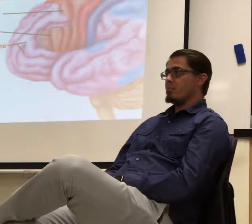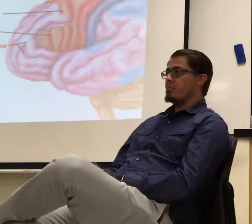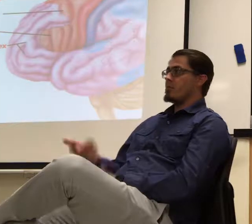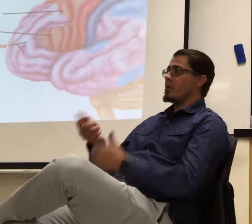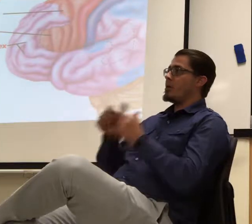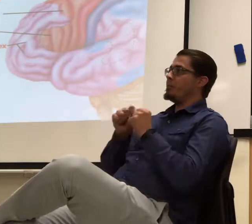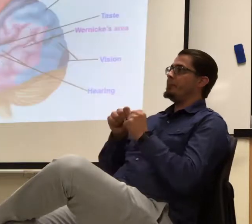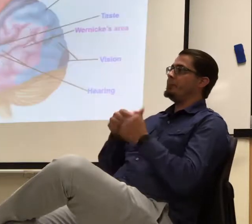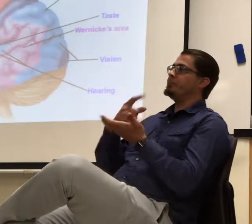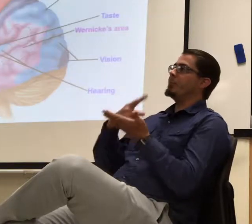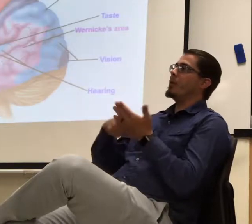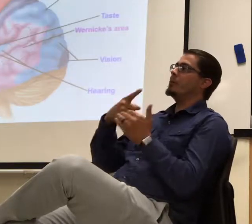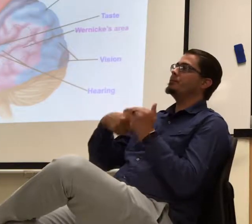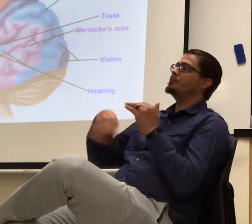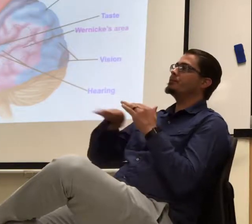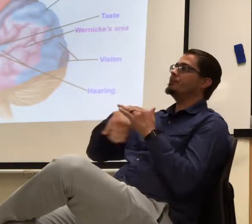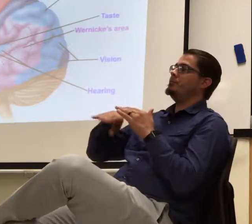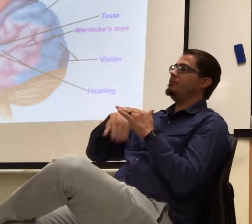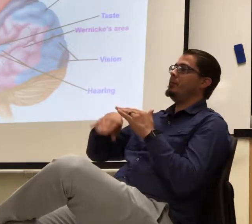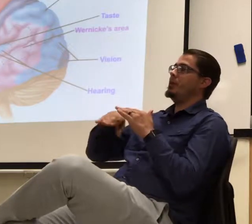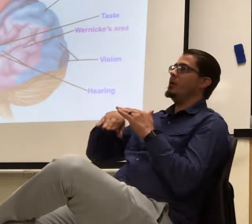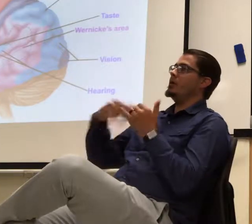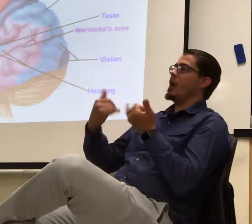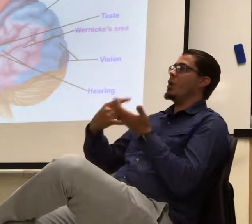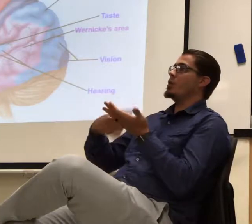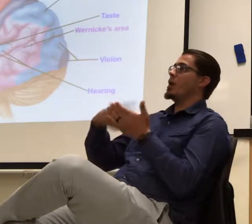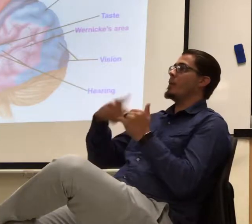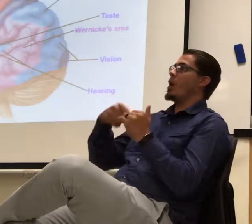Talk about some basic sensory